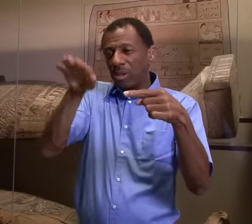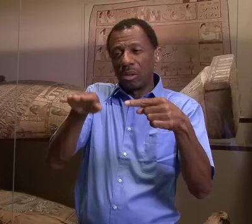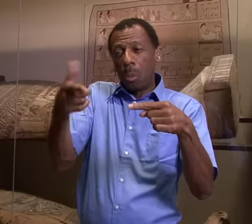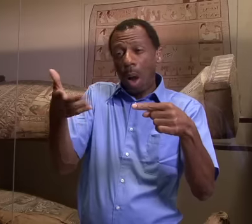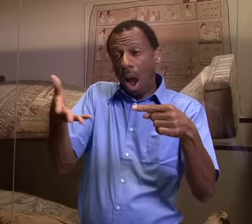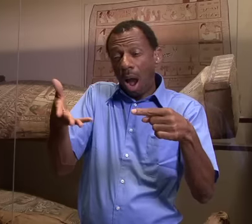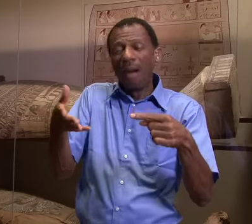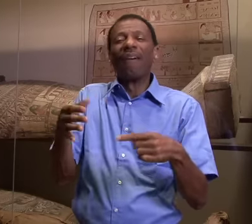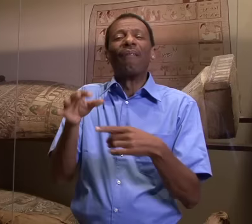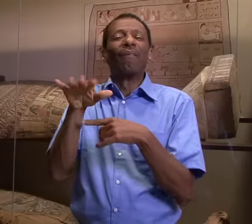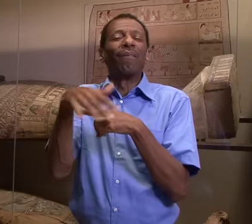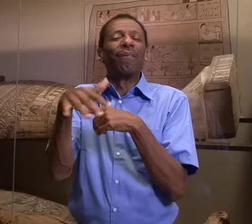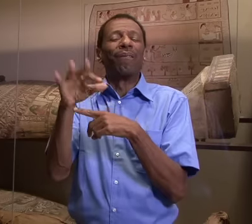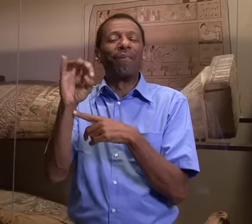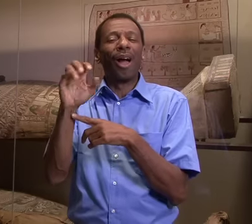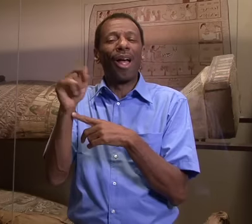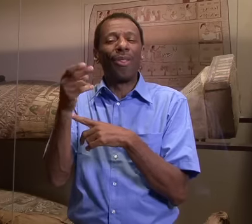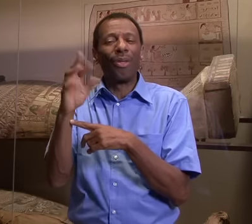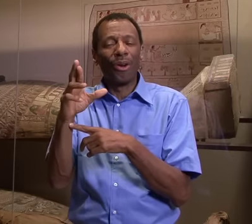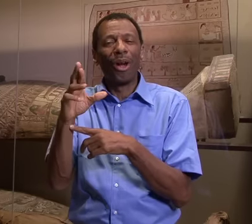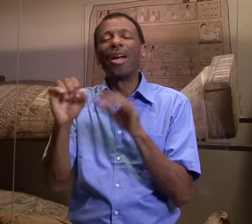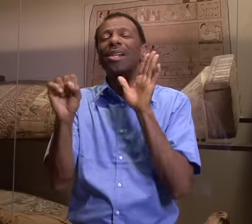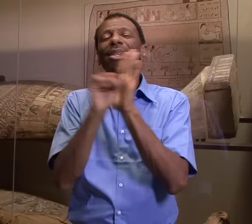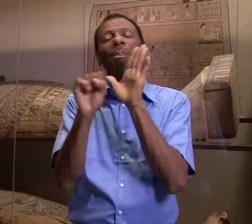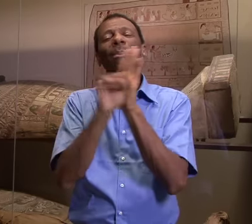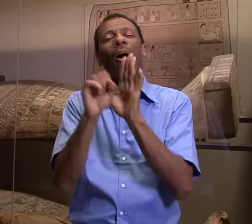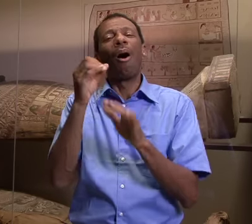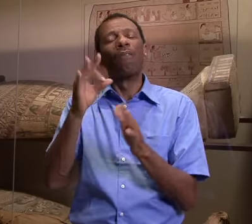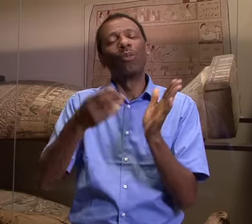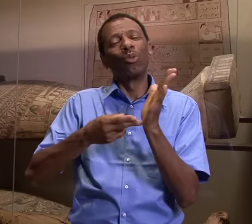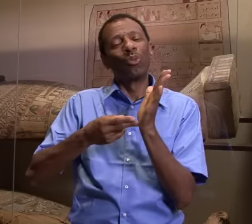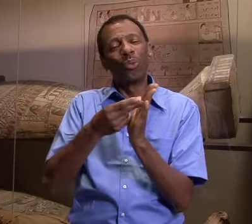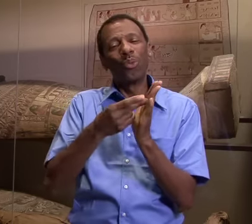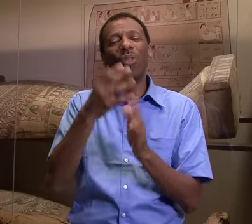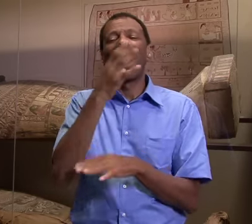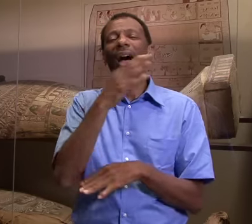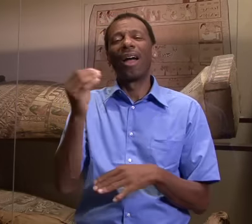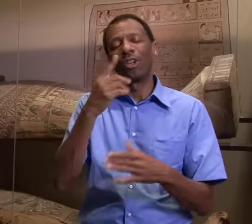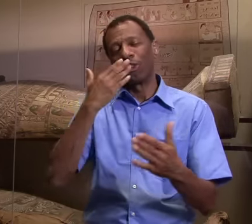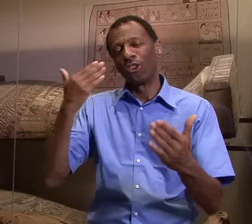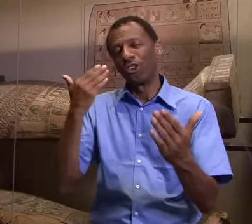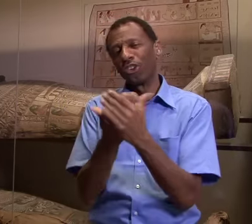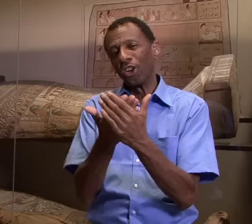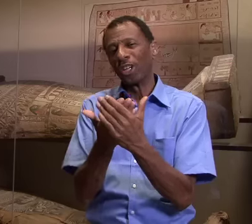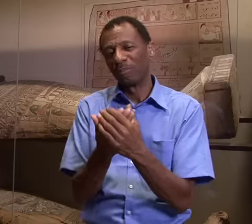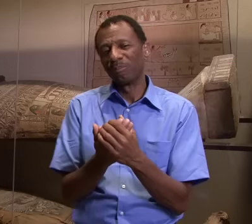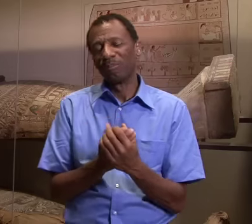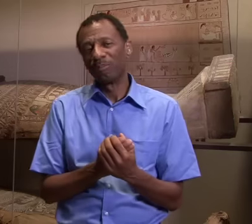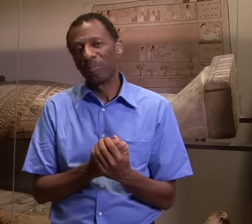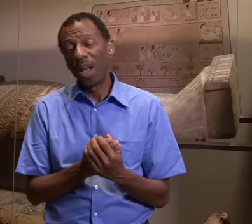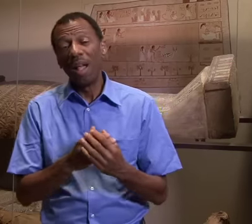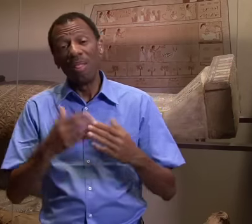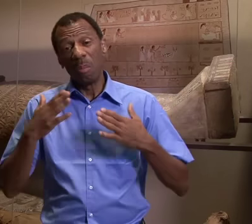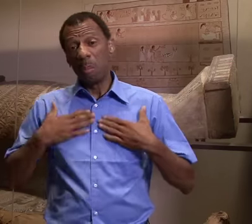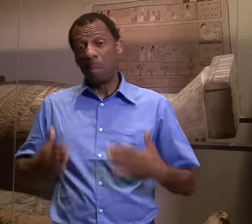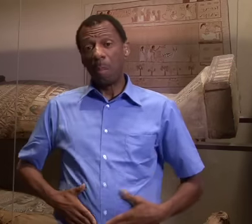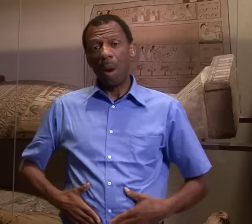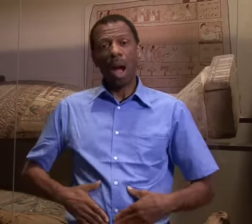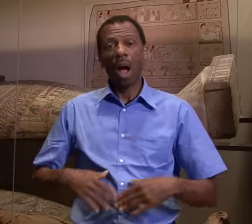judgment. The heart would be placed on a scale opposite a feather, a symbol of truth and goodness.